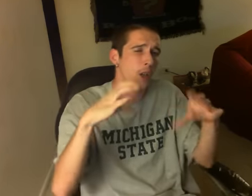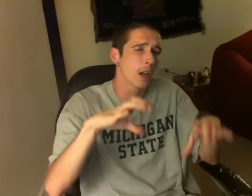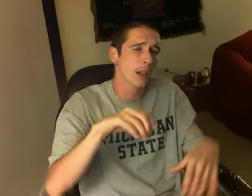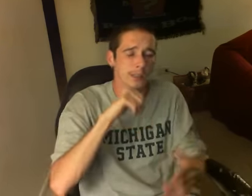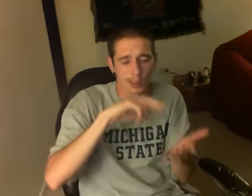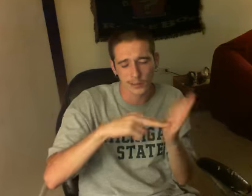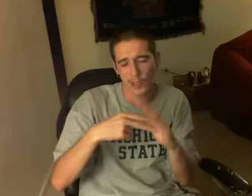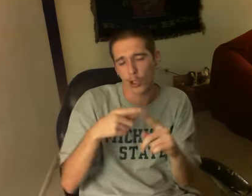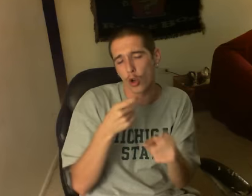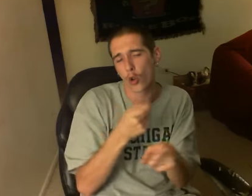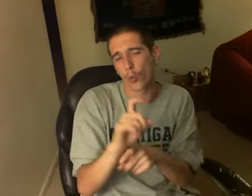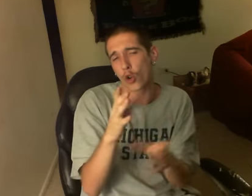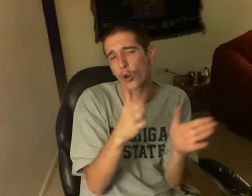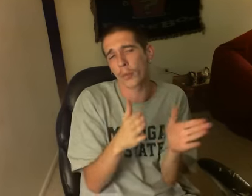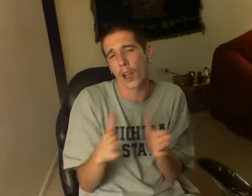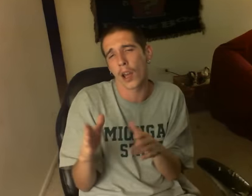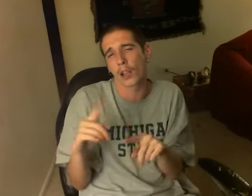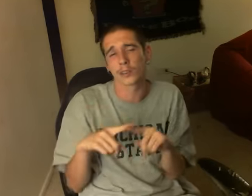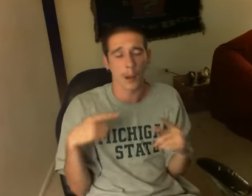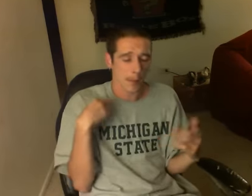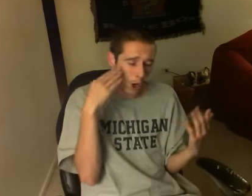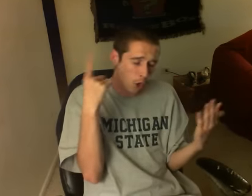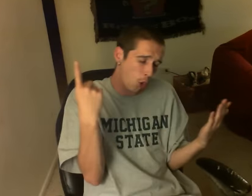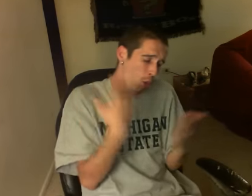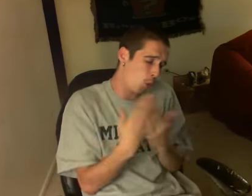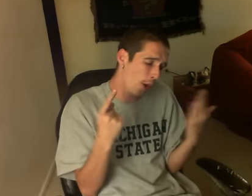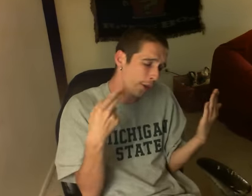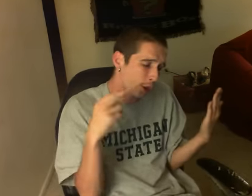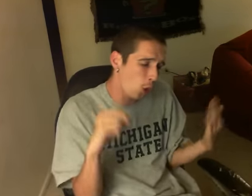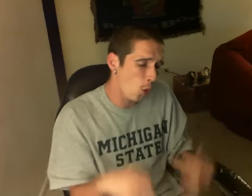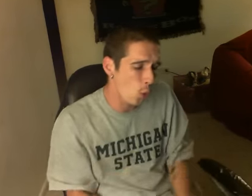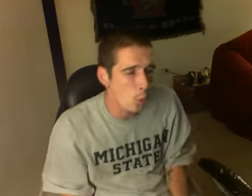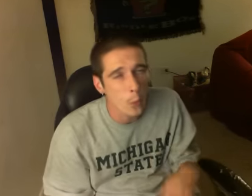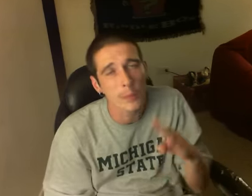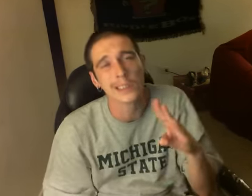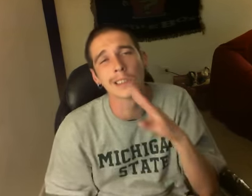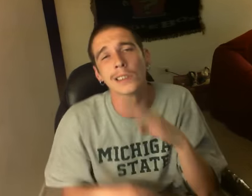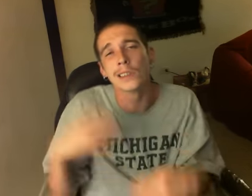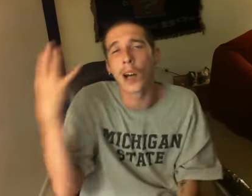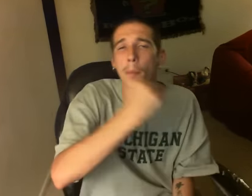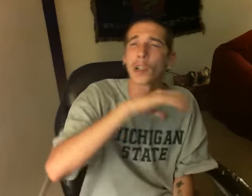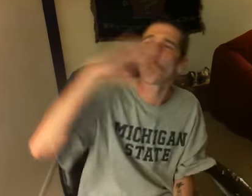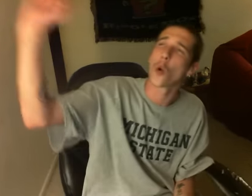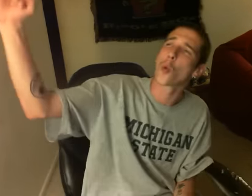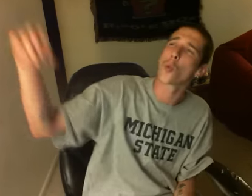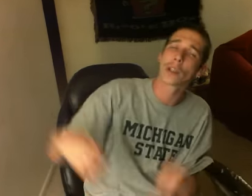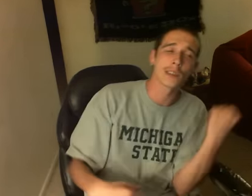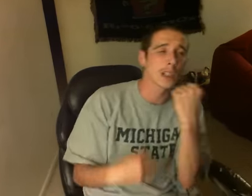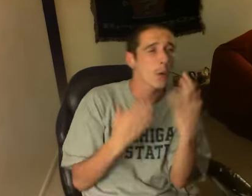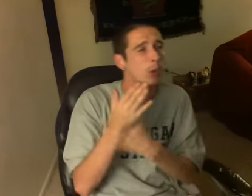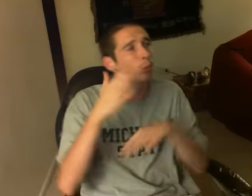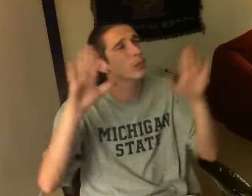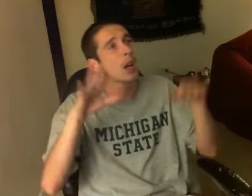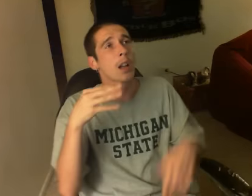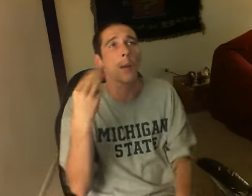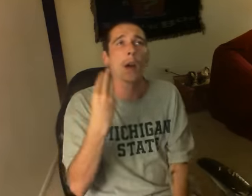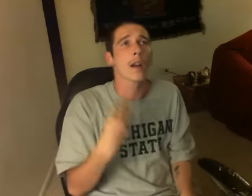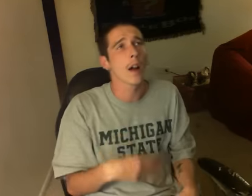Girl, you just blew your chance. Don't mean to ruin your plans. But I do know one thing, no. Bitches, they come, they go. Saturday